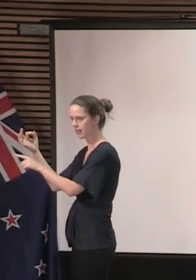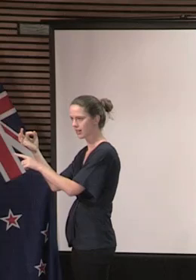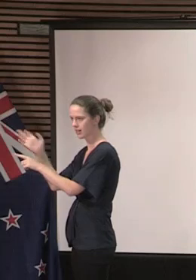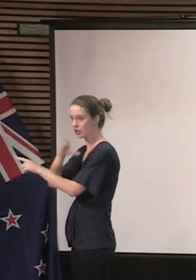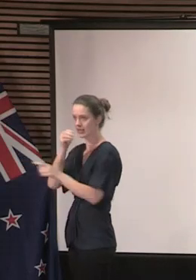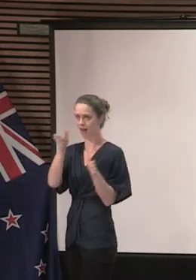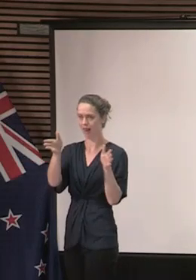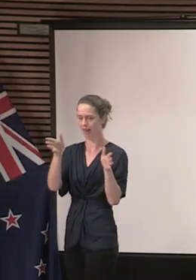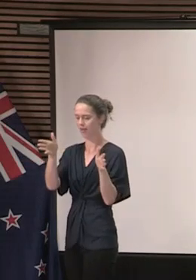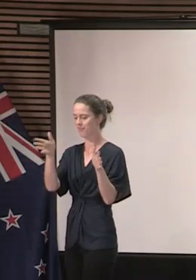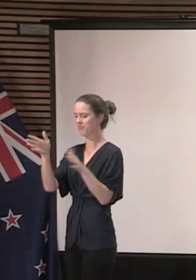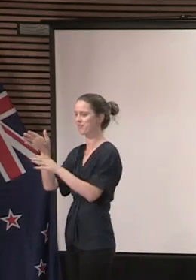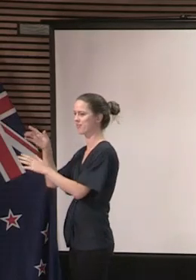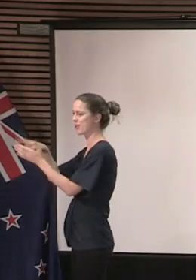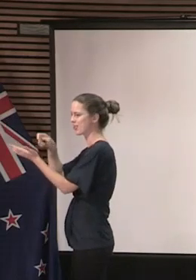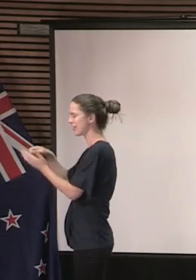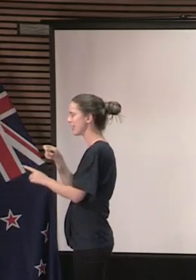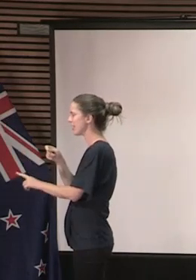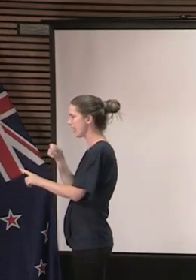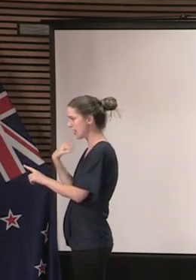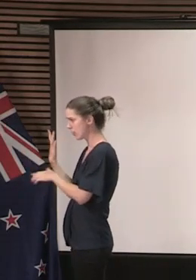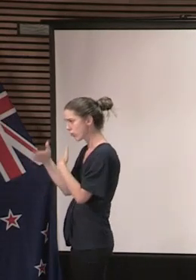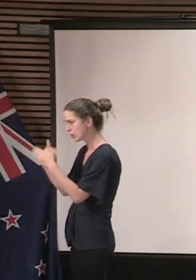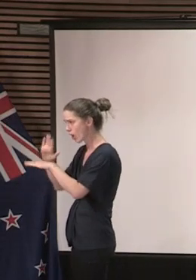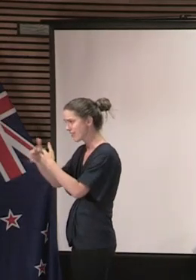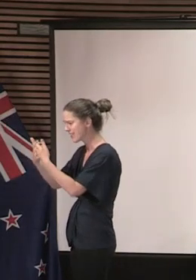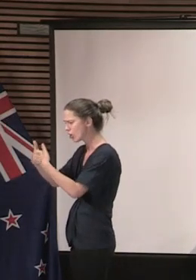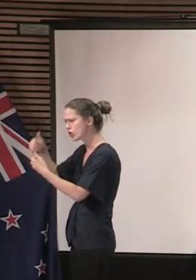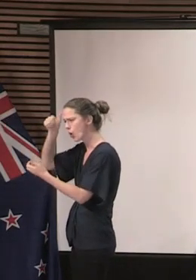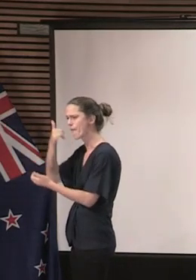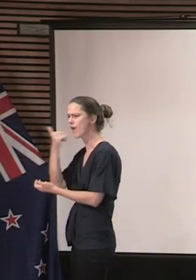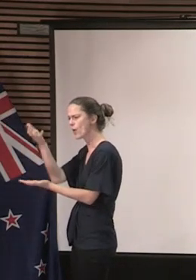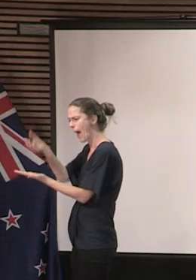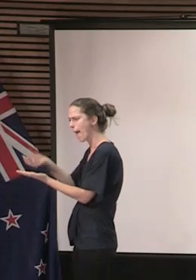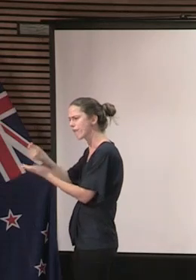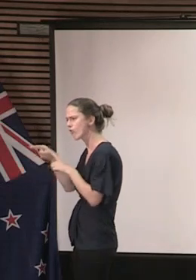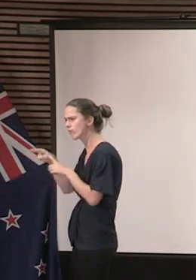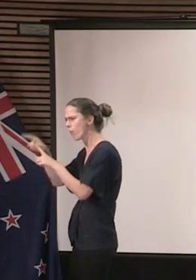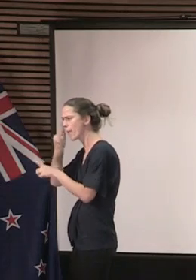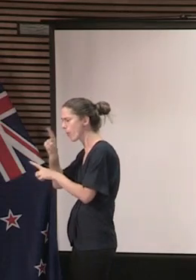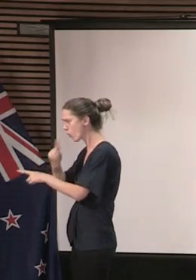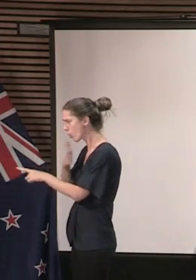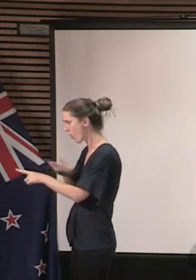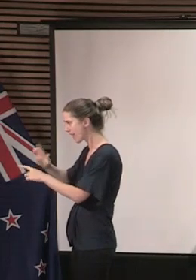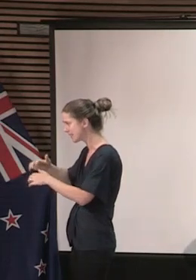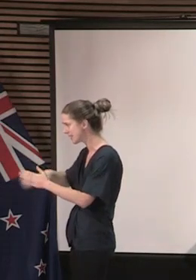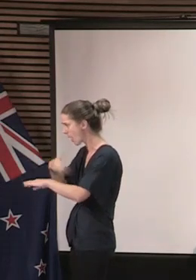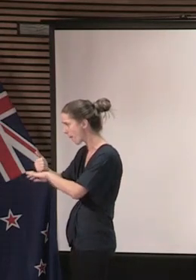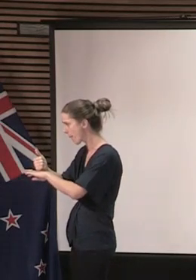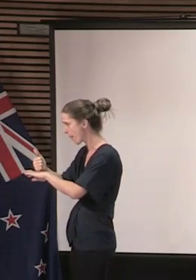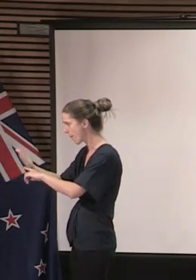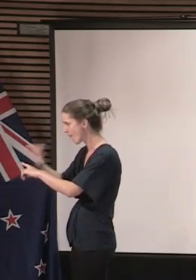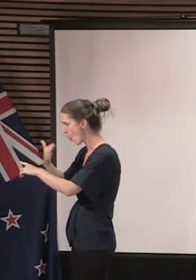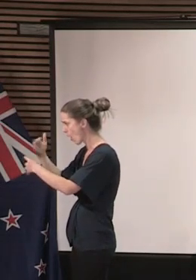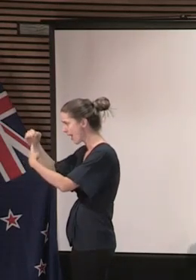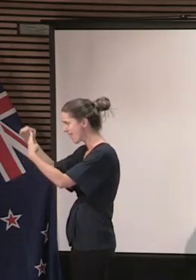next, Jackson. Has there been any progress on technology, the app, and that sort of thing? And is that Yeah. something you would want in place before you went to